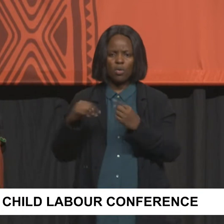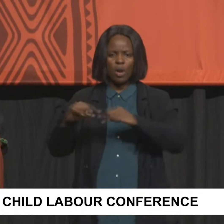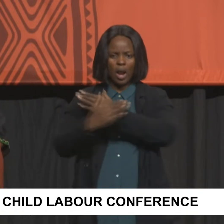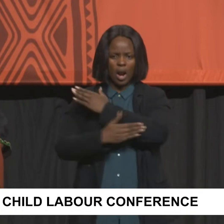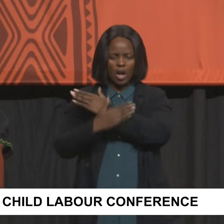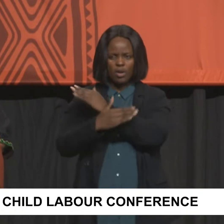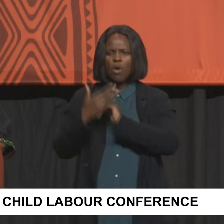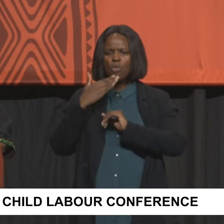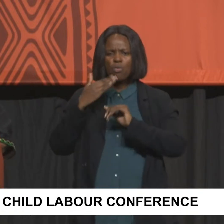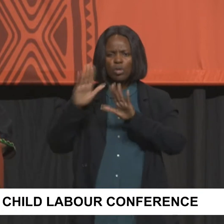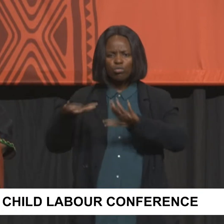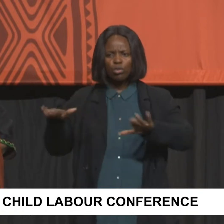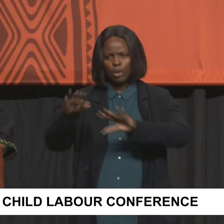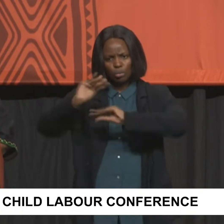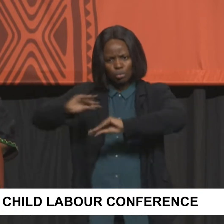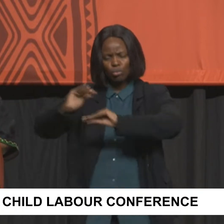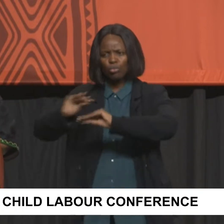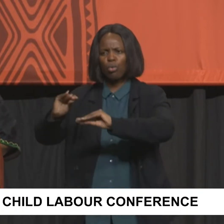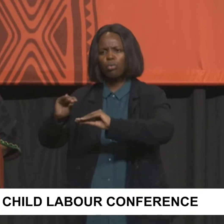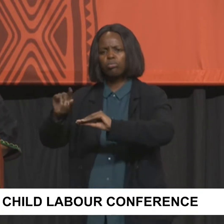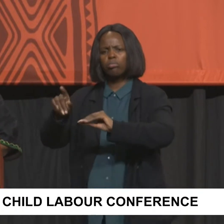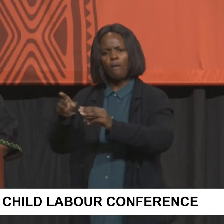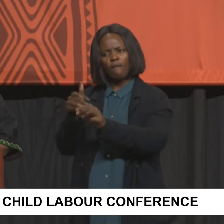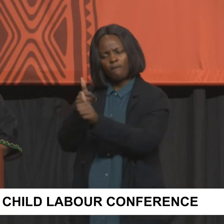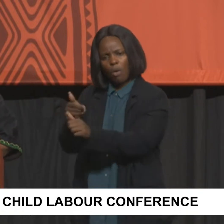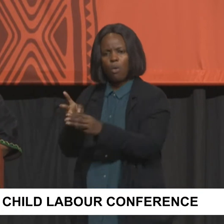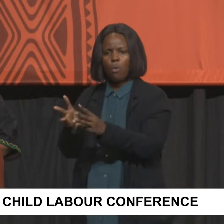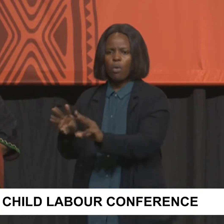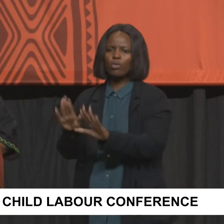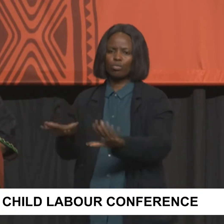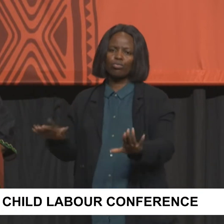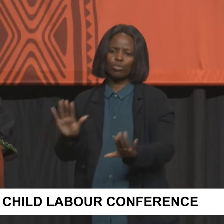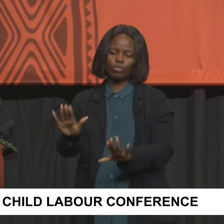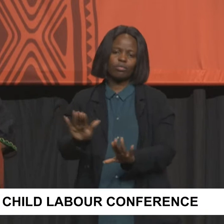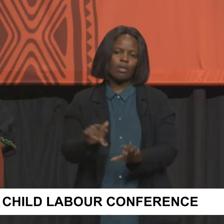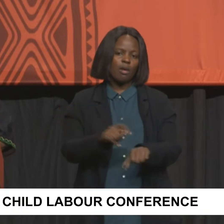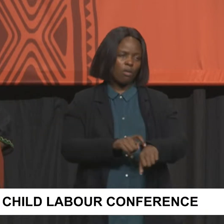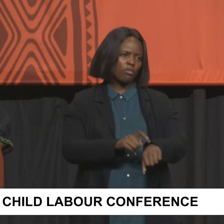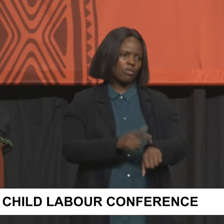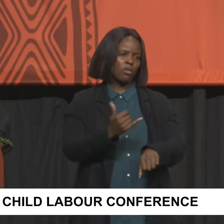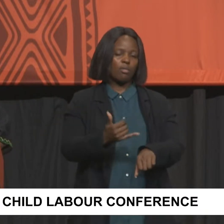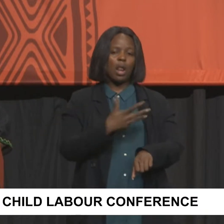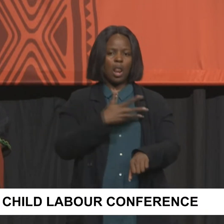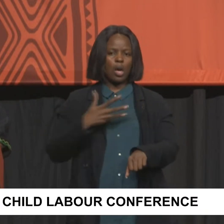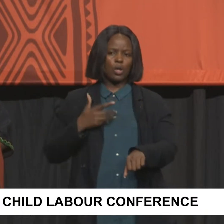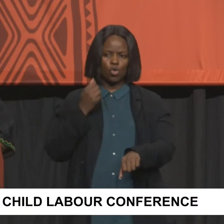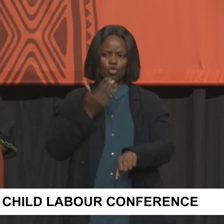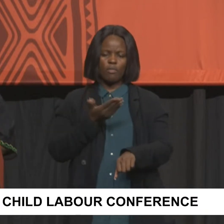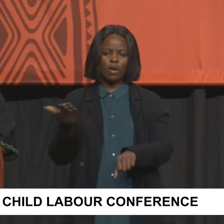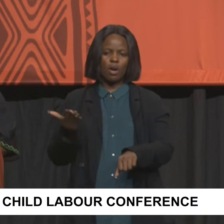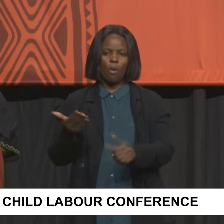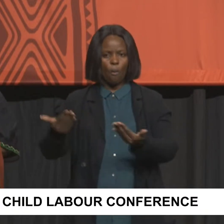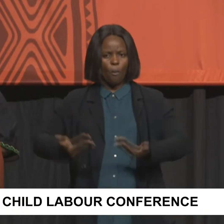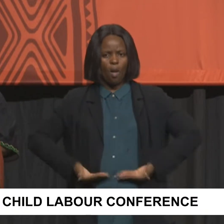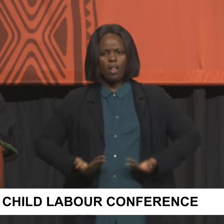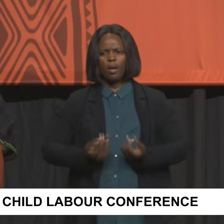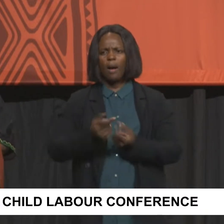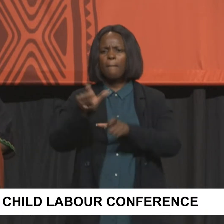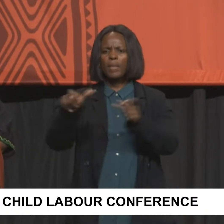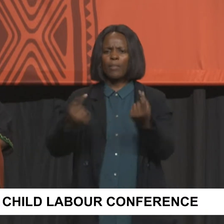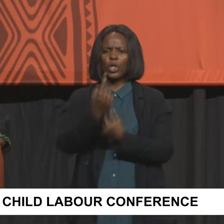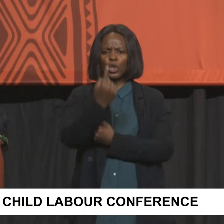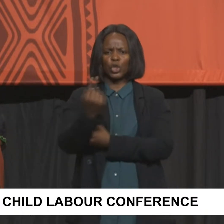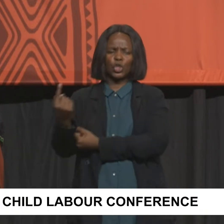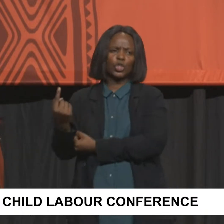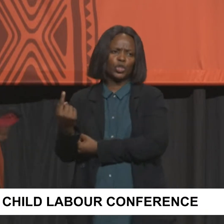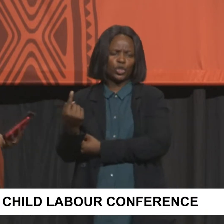told and taught to be children. But let me take this opportunity, ladies and gentlemen, to welcome you all in this session, and